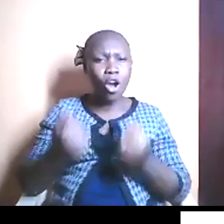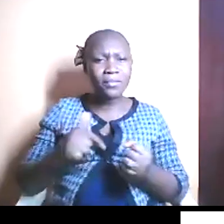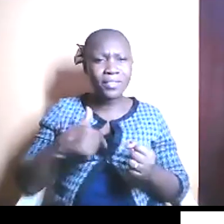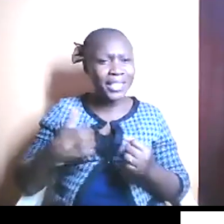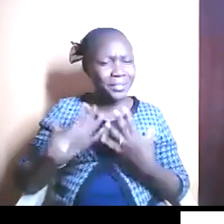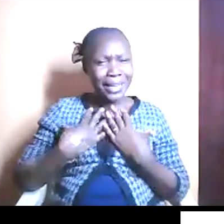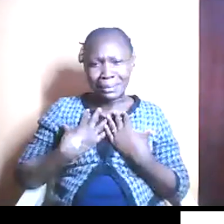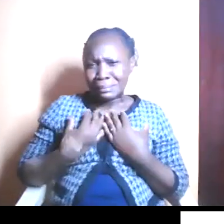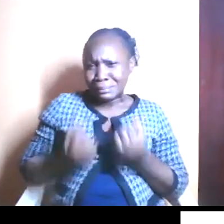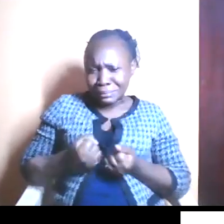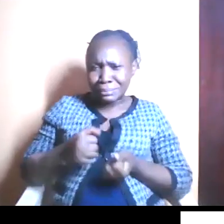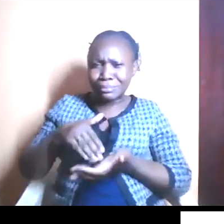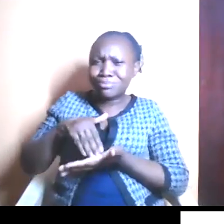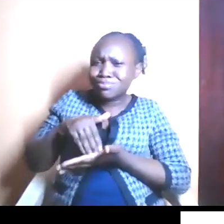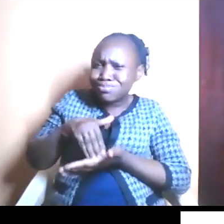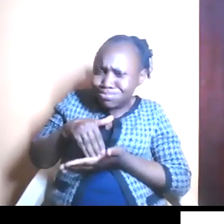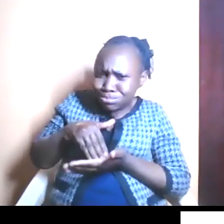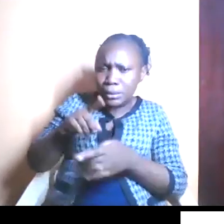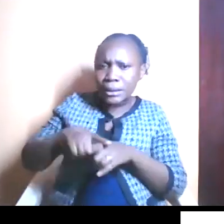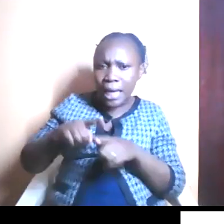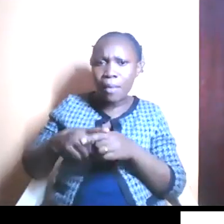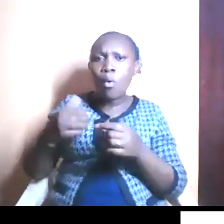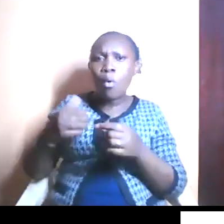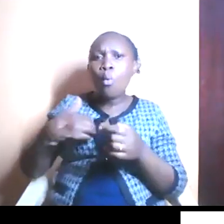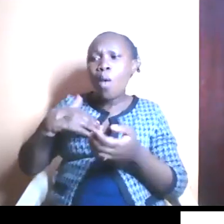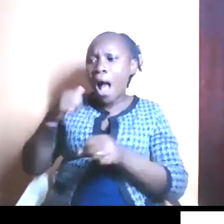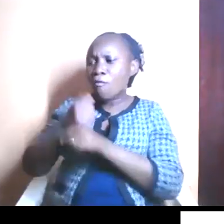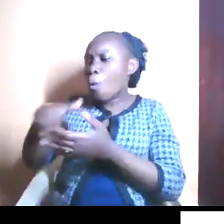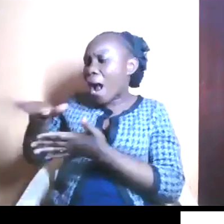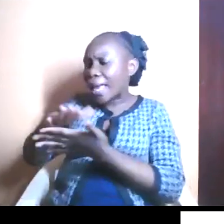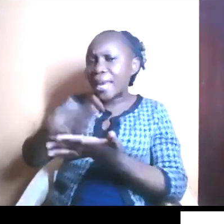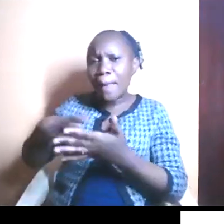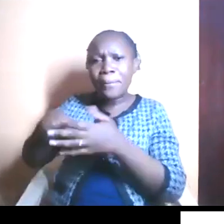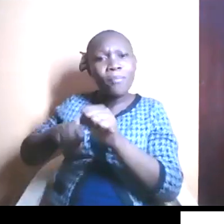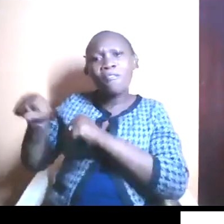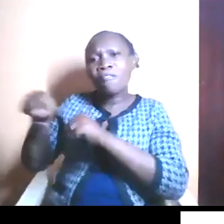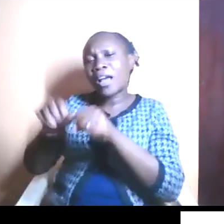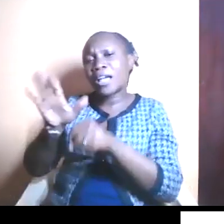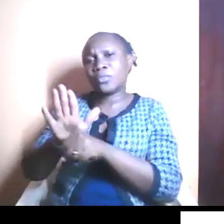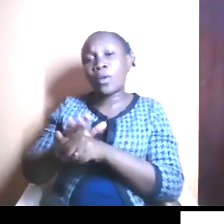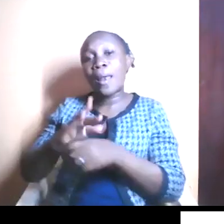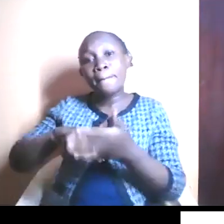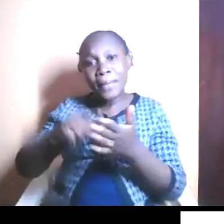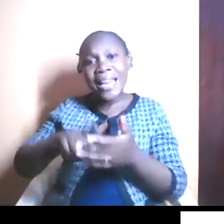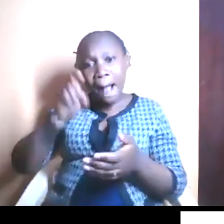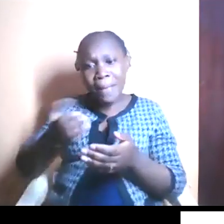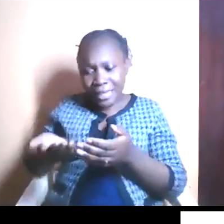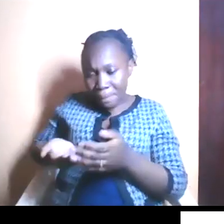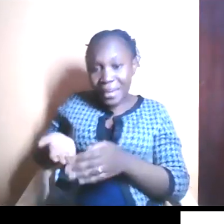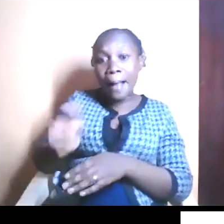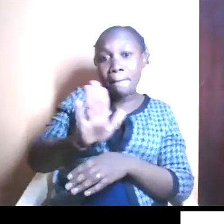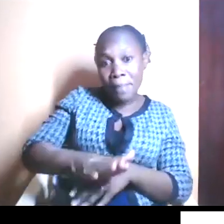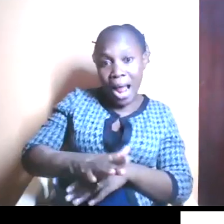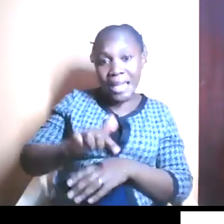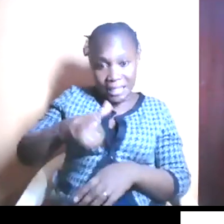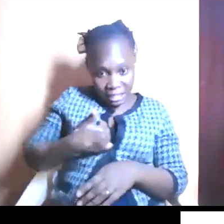of infighting and battles. So we need to restore our self-confidence or self-worth. And then we